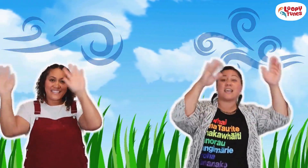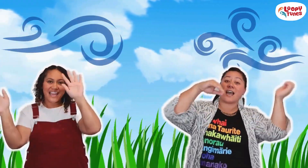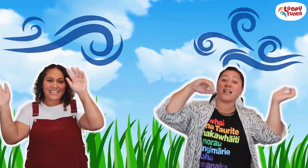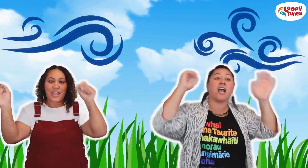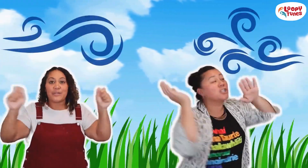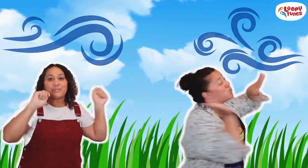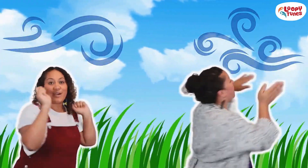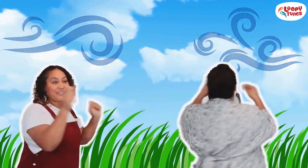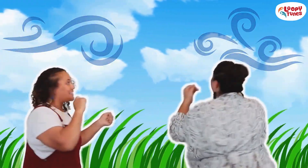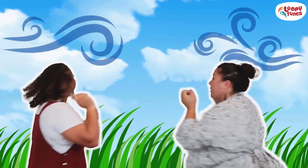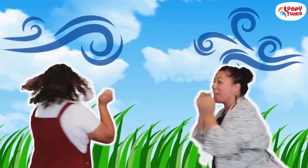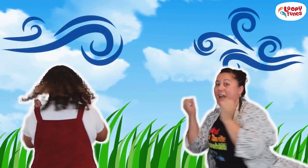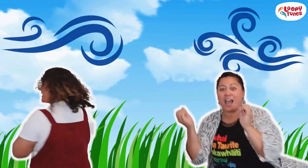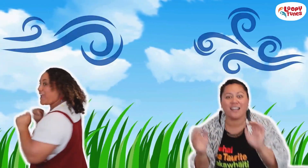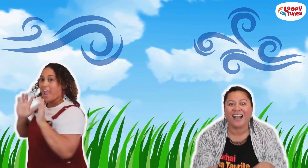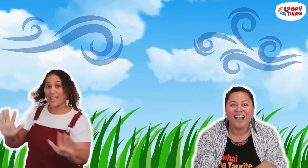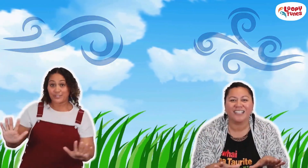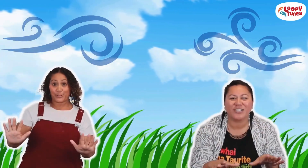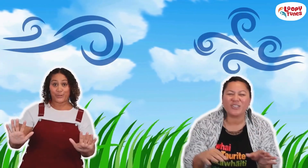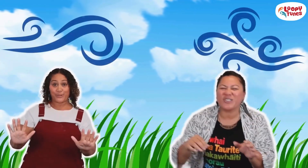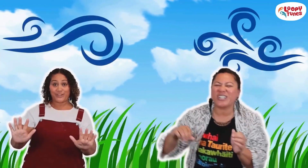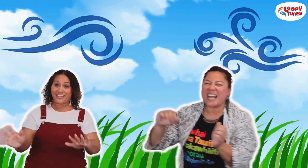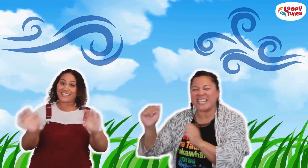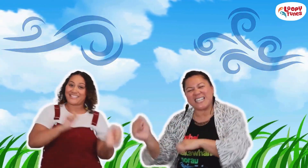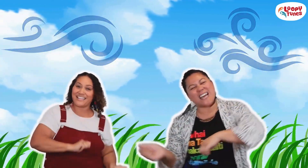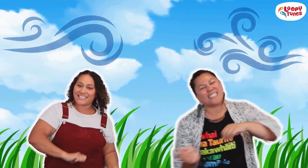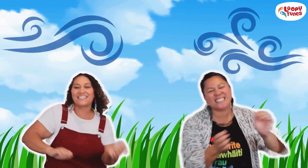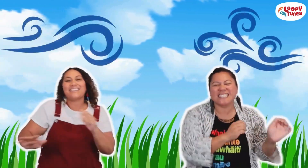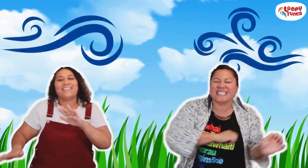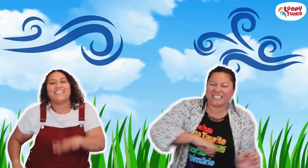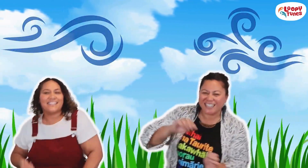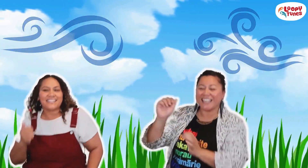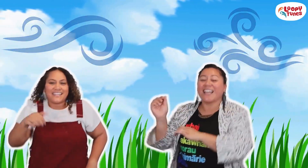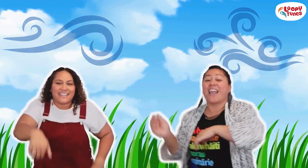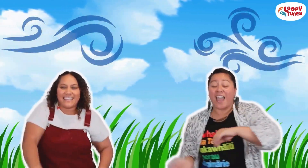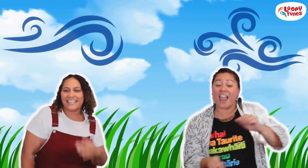side to side. Twirl round and round to the Ururangi Dance.